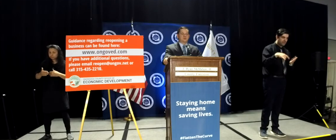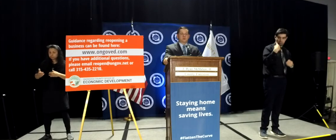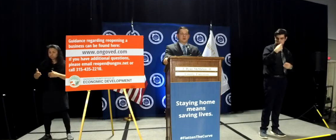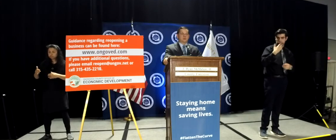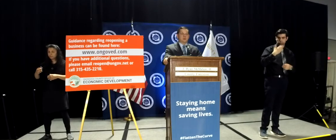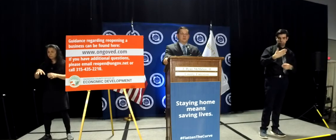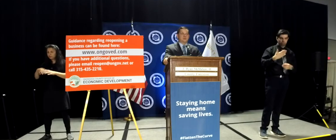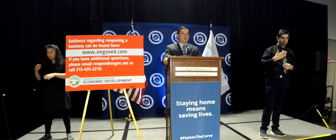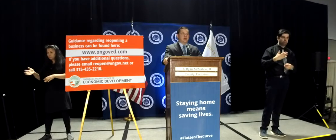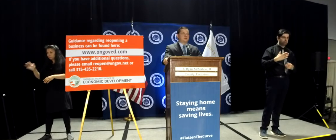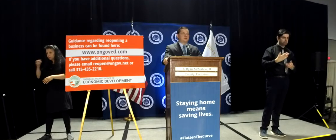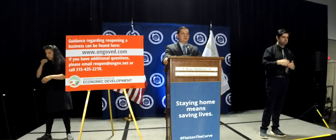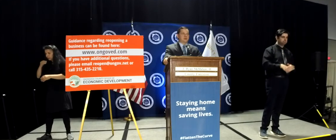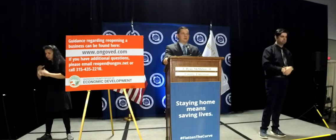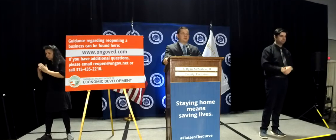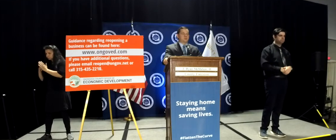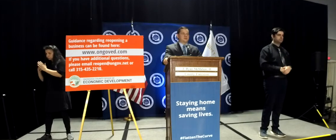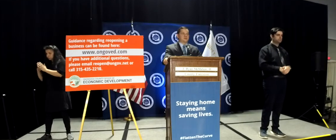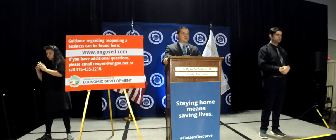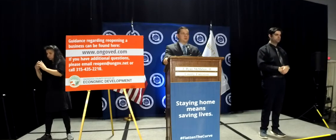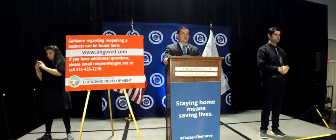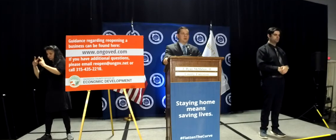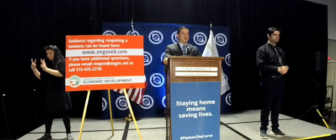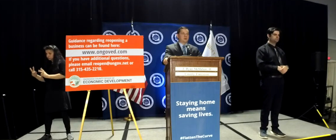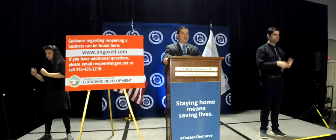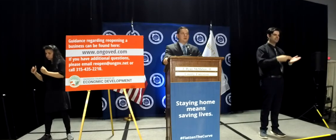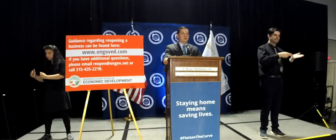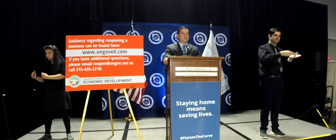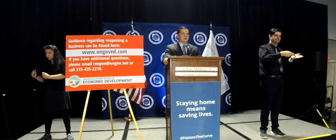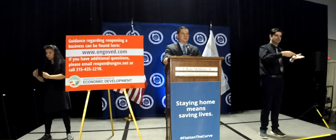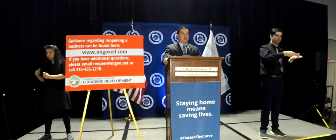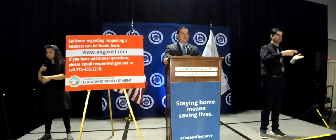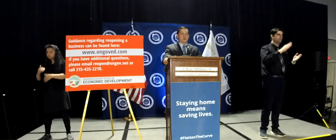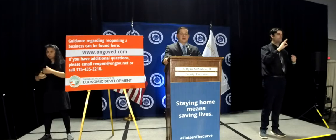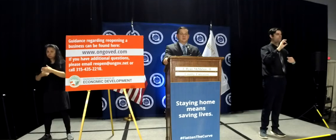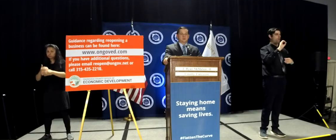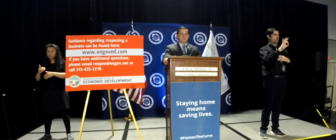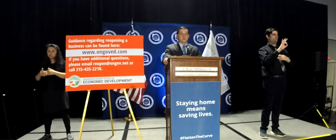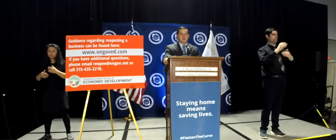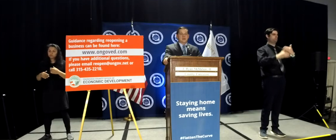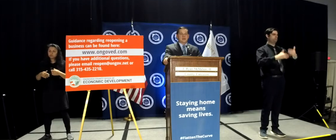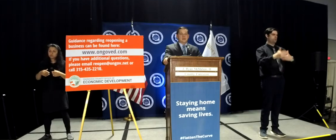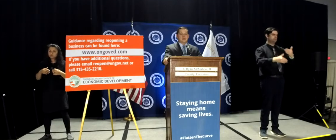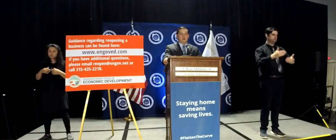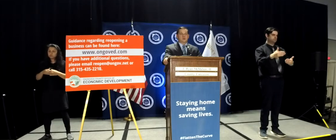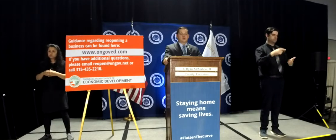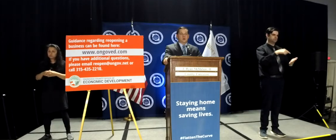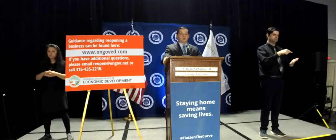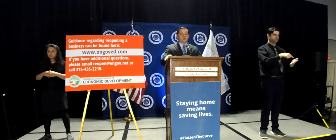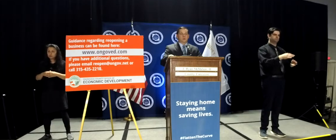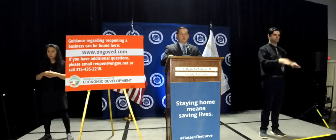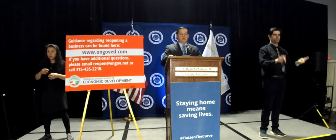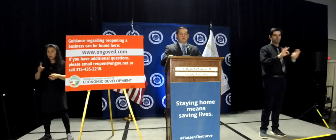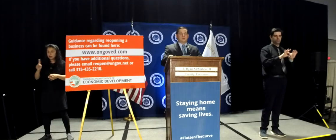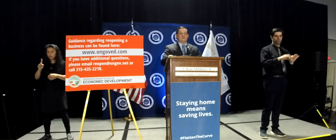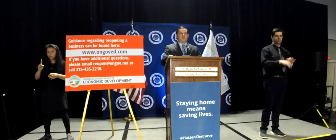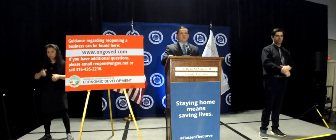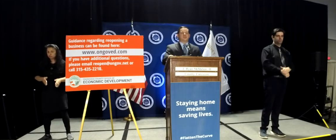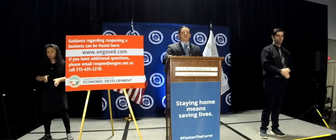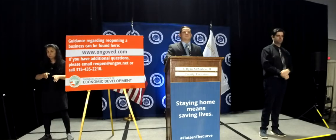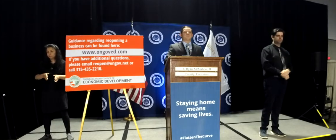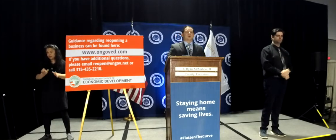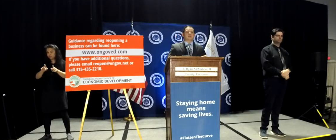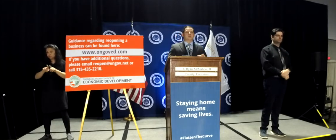about just what we talked about. The integrity of this process is so critical for us to get the public to buy into. And also,